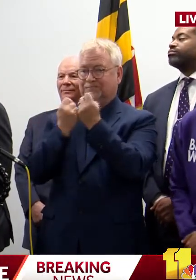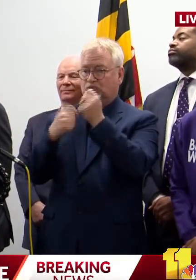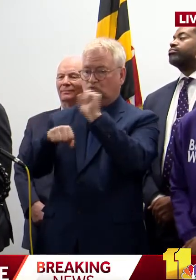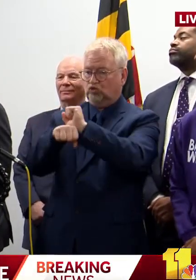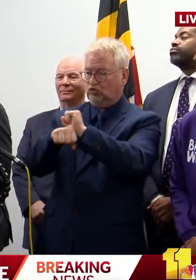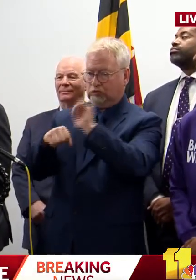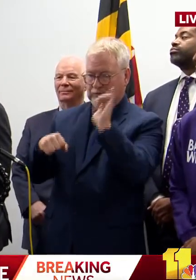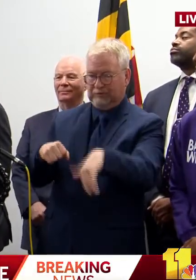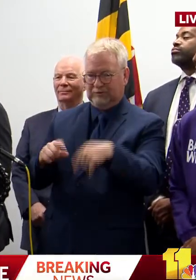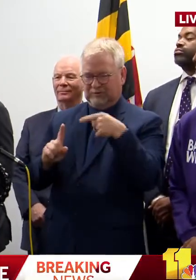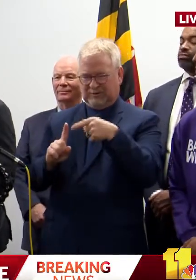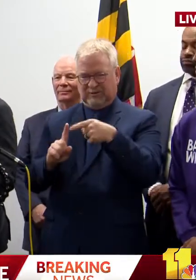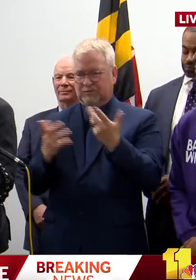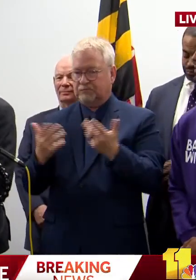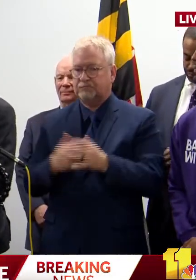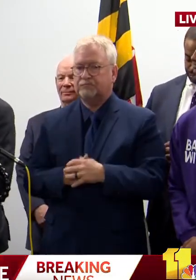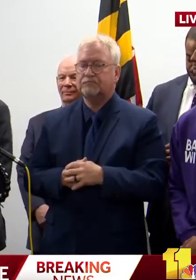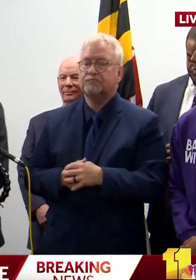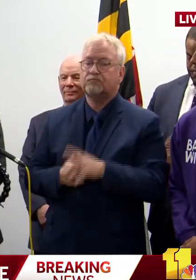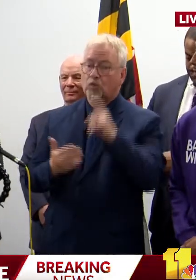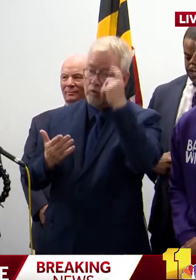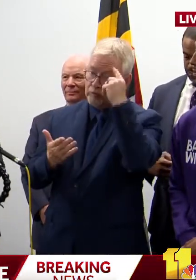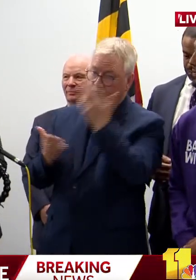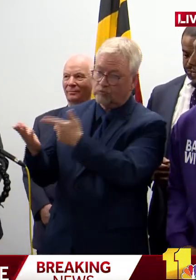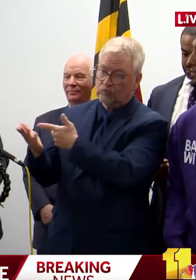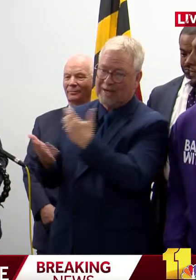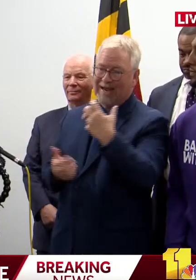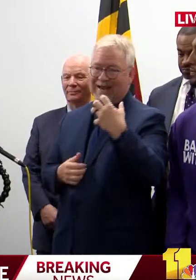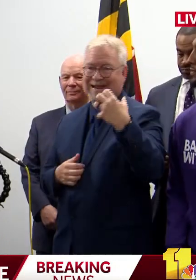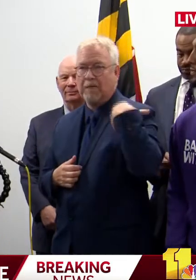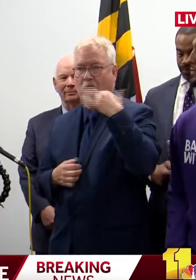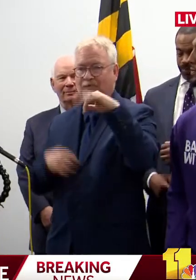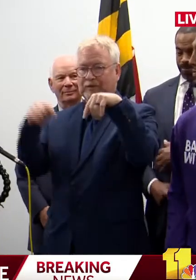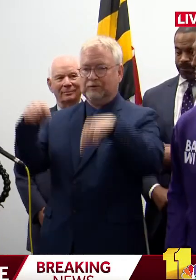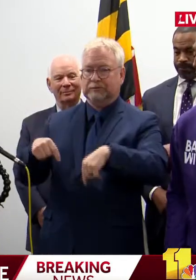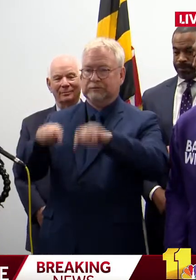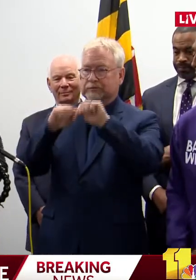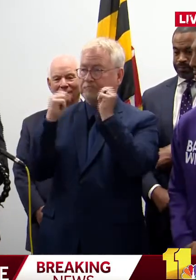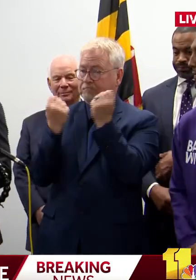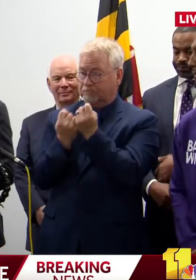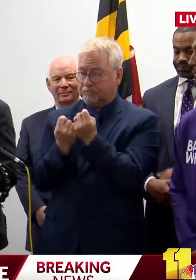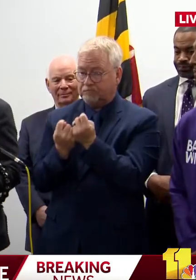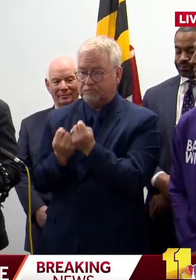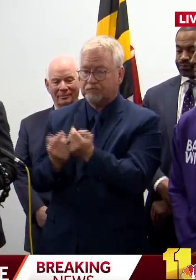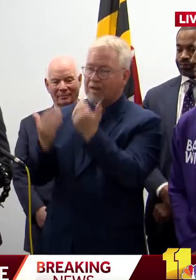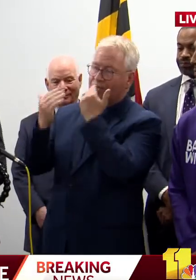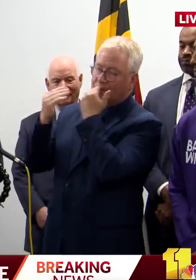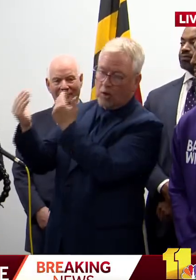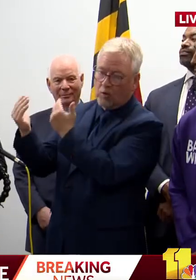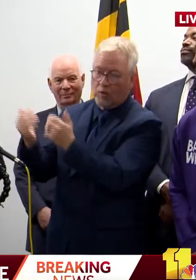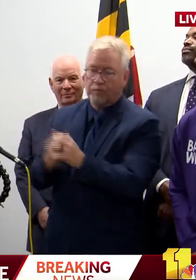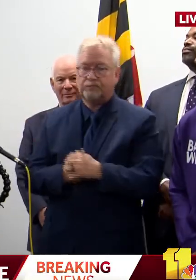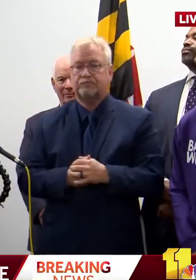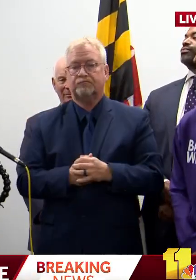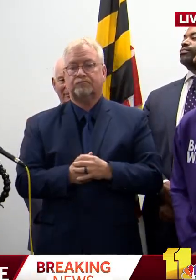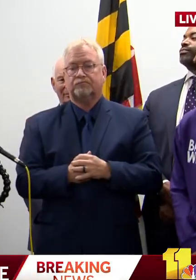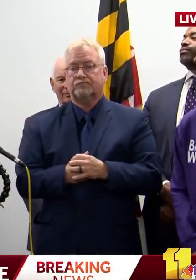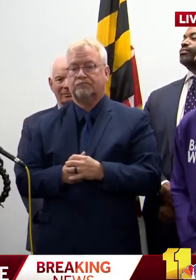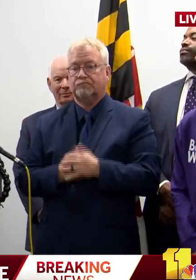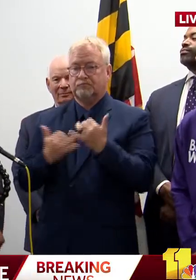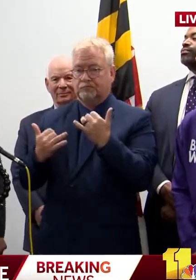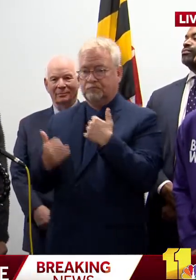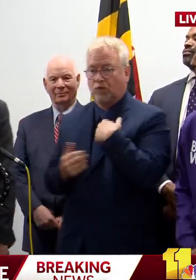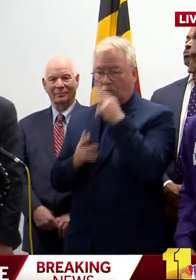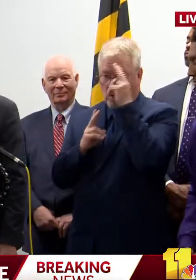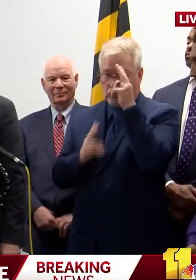being the captain of the team, Governor, and we will continue to move forward. And speaking of other members of the team, it's an honor to present to you the mayor